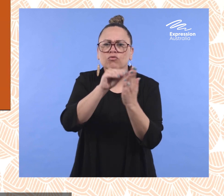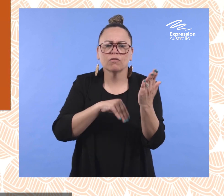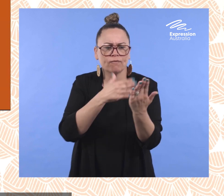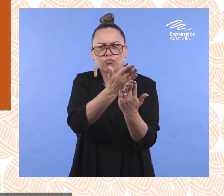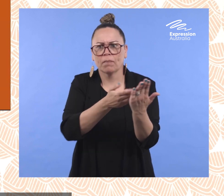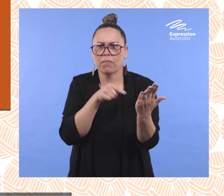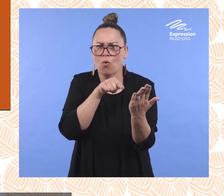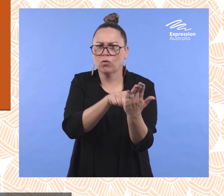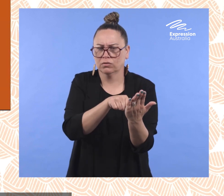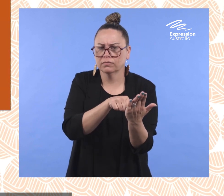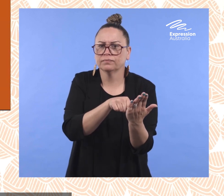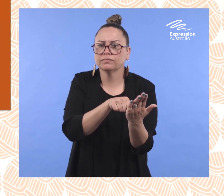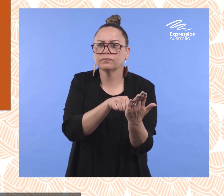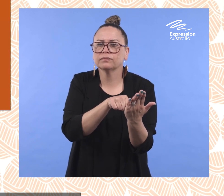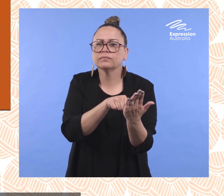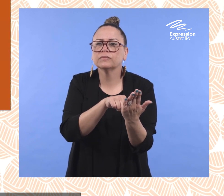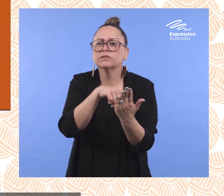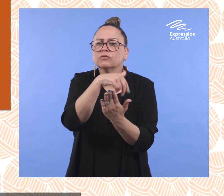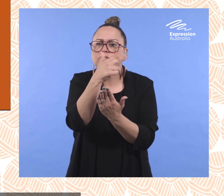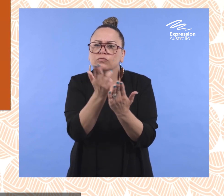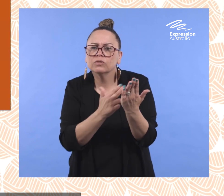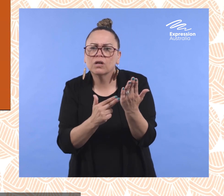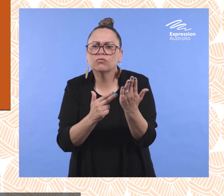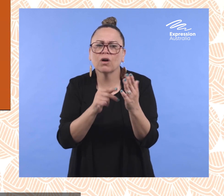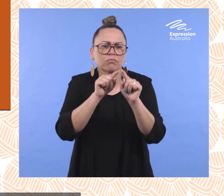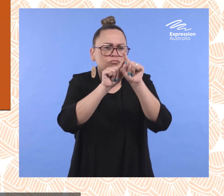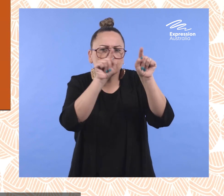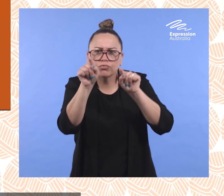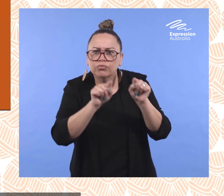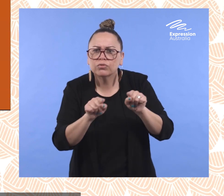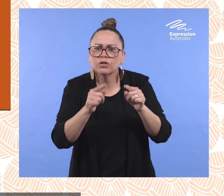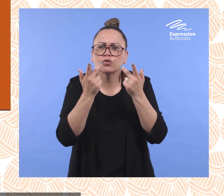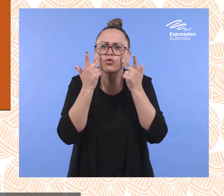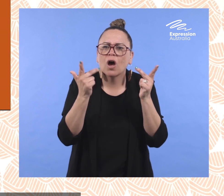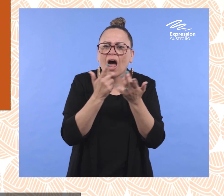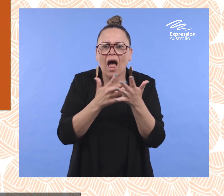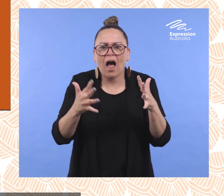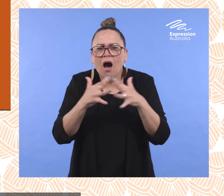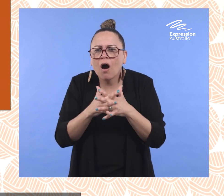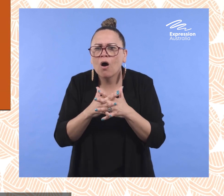It's just from that report, but just a little diagram showing,